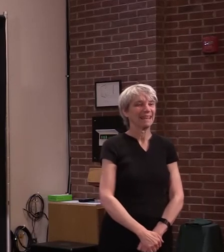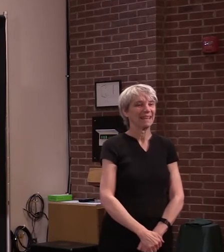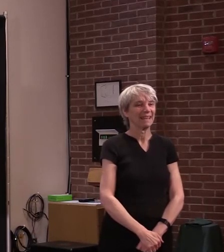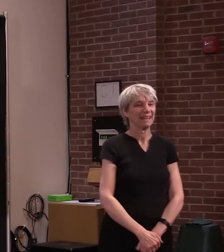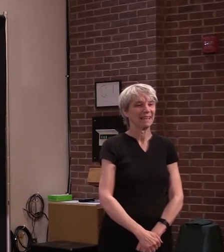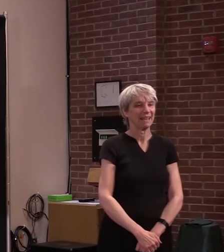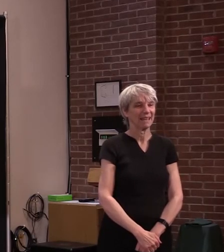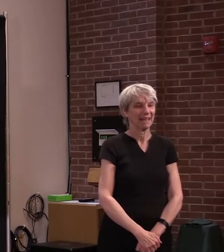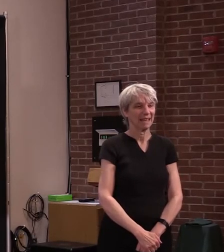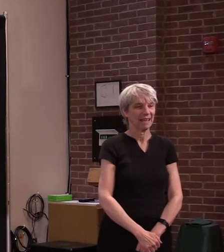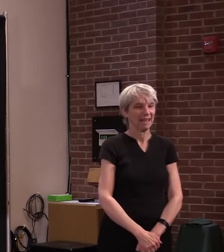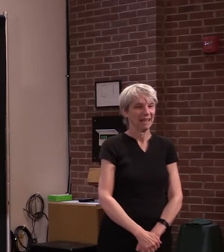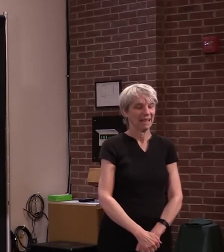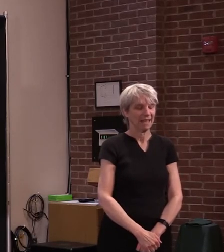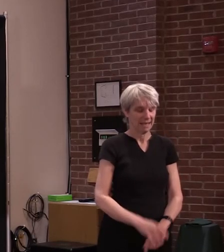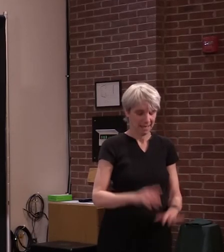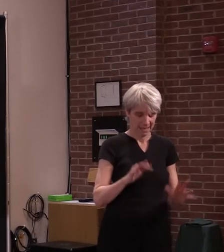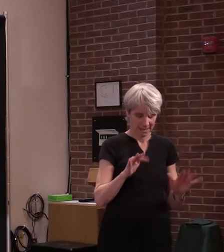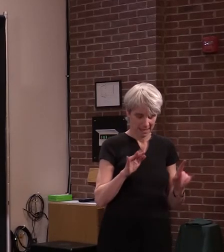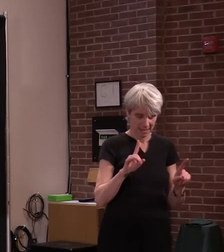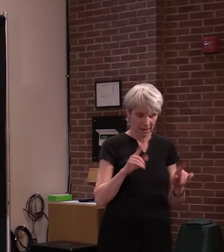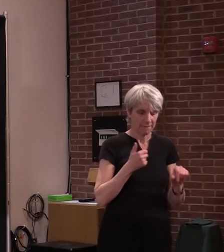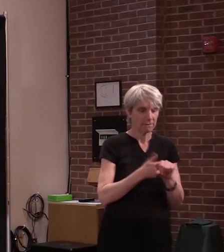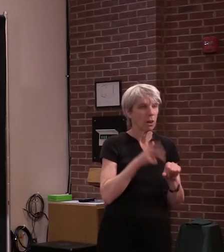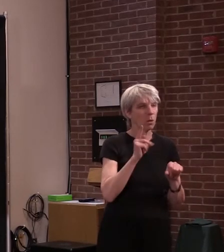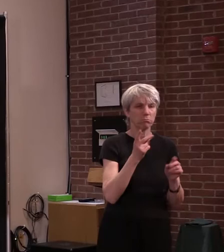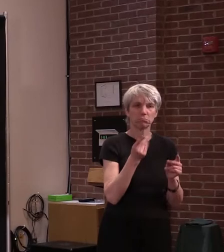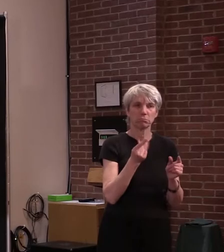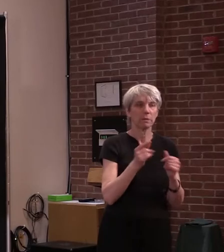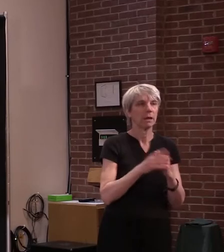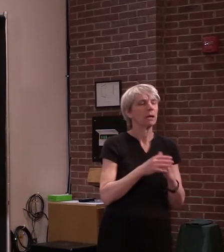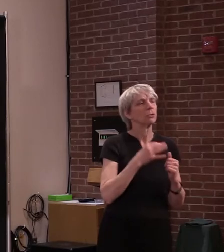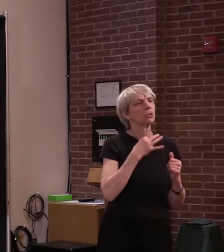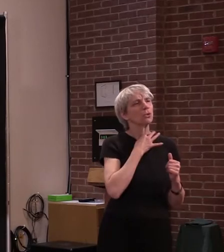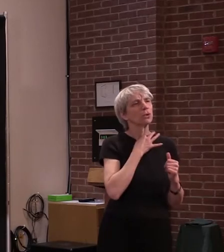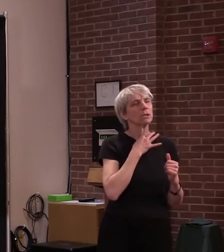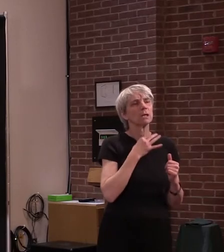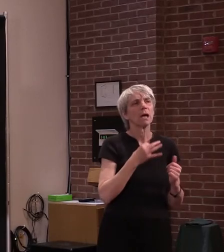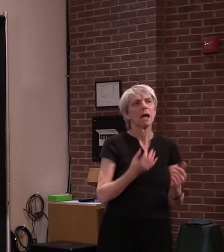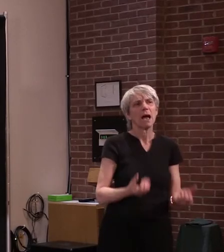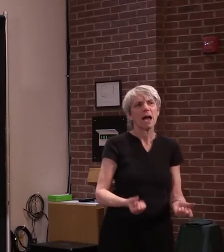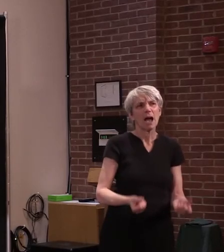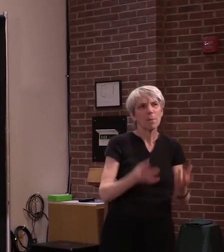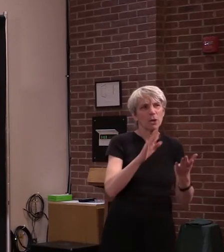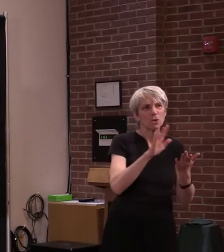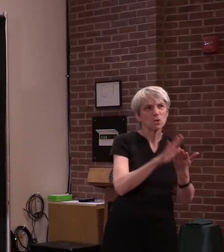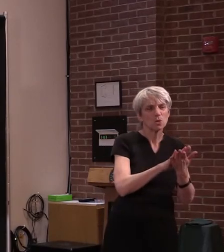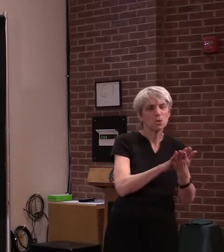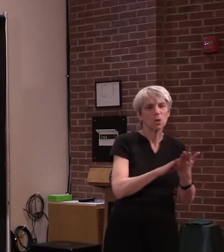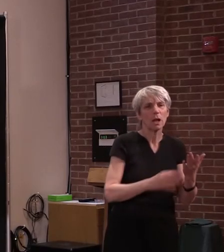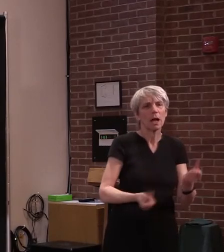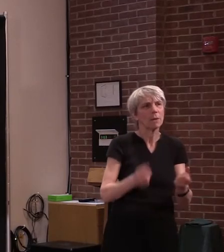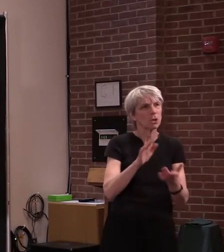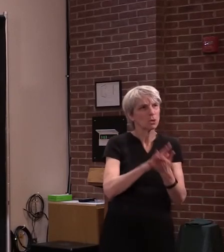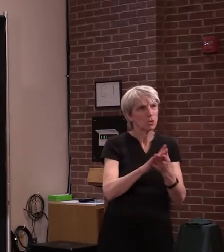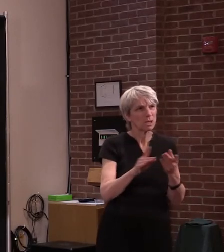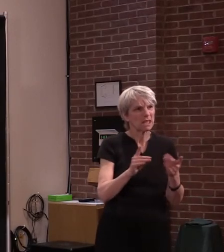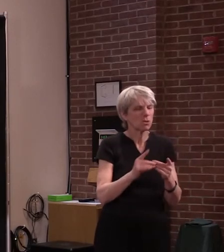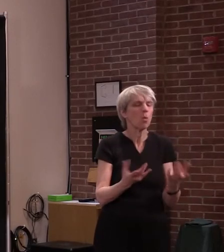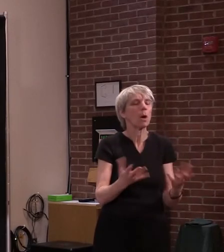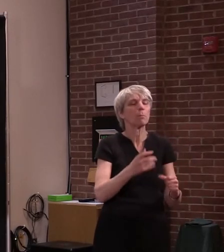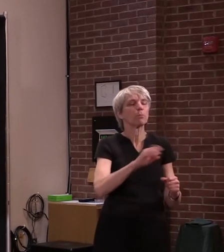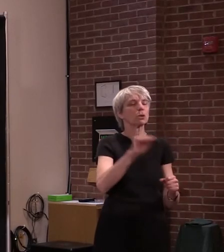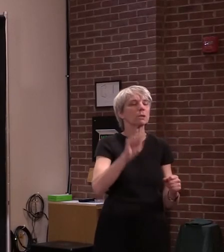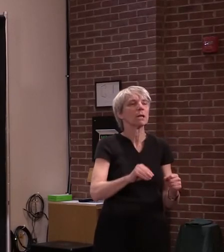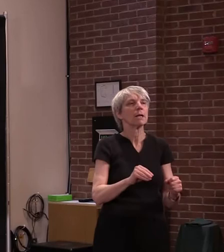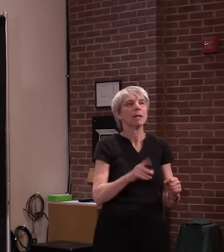I just wanted to follow up and clarify. Do we know what percentage of schools or districts have had to close because of staffing